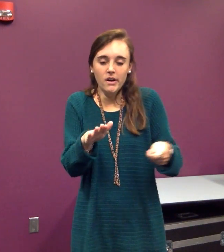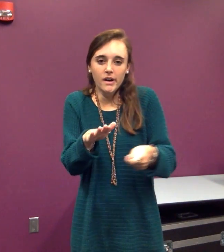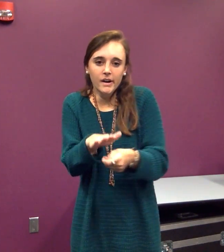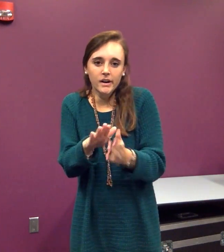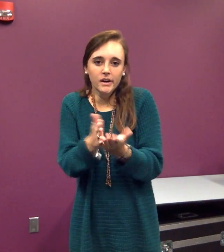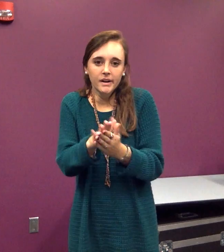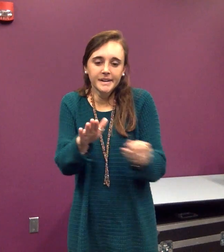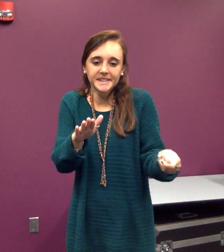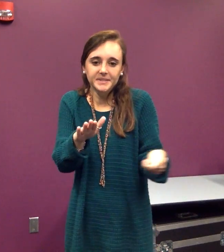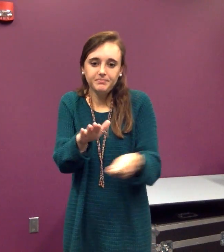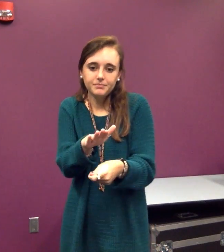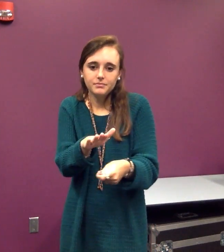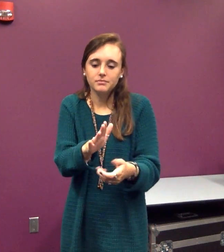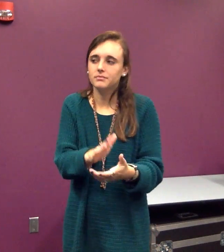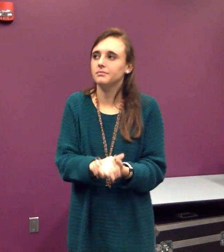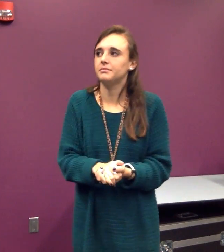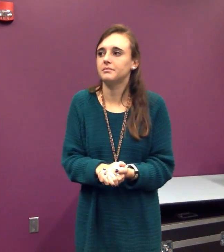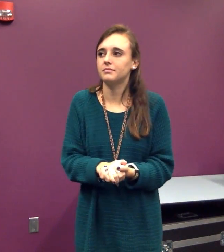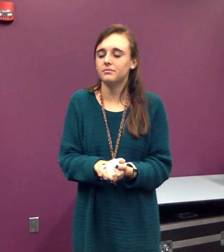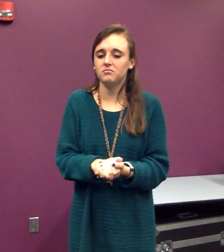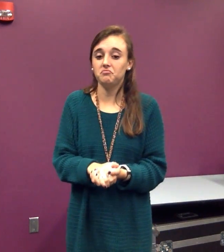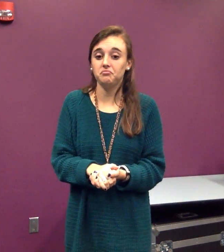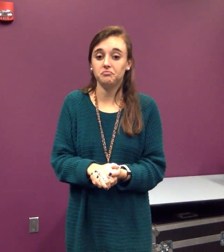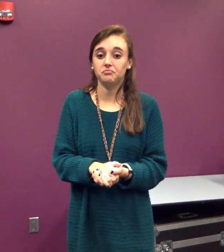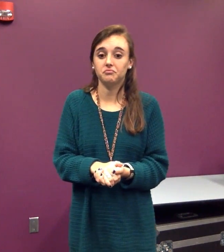Leave materials on your desks.